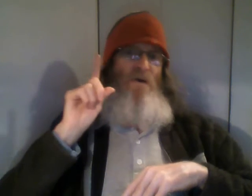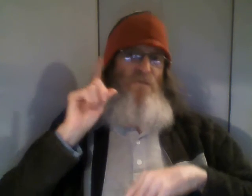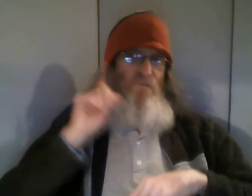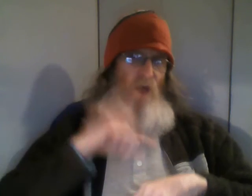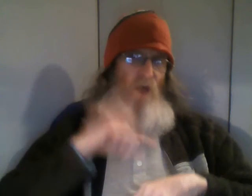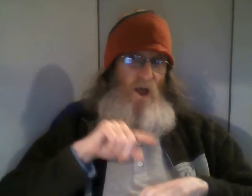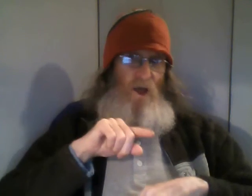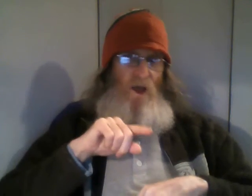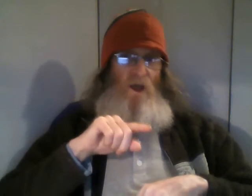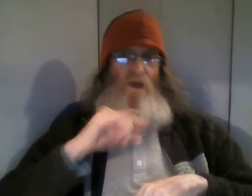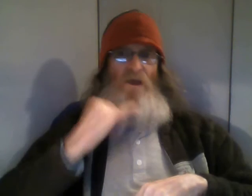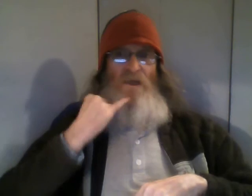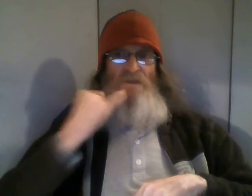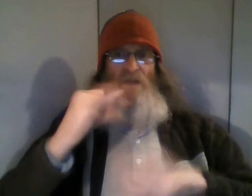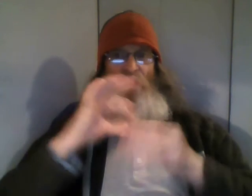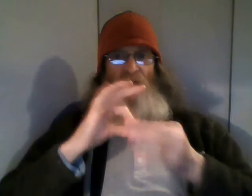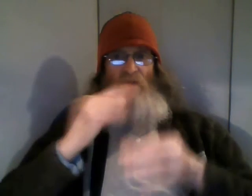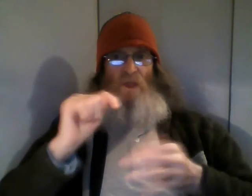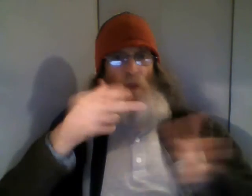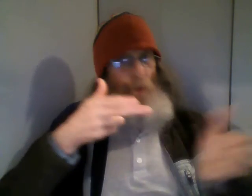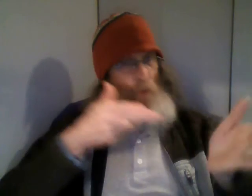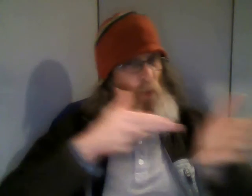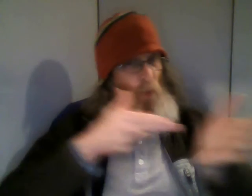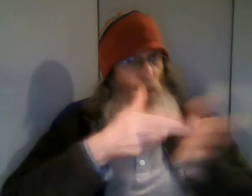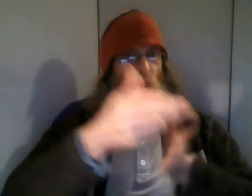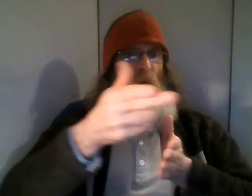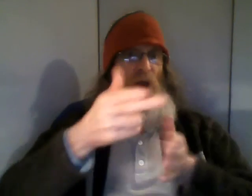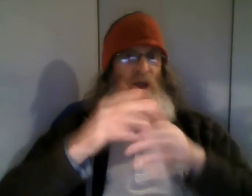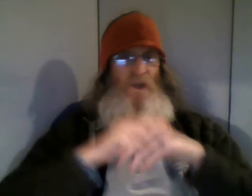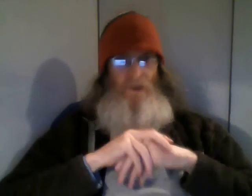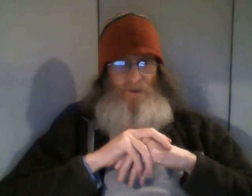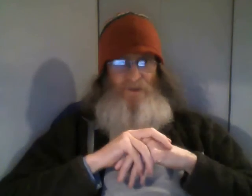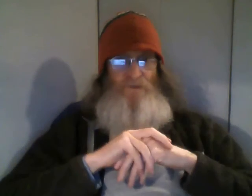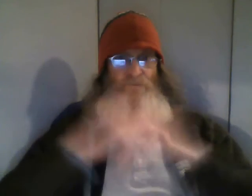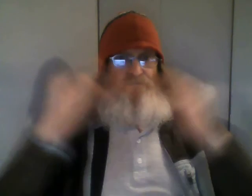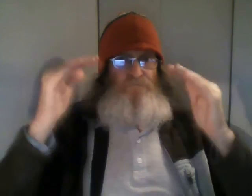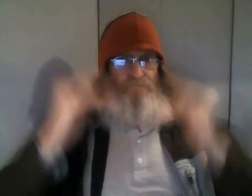Am I paying you under this? No, go ahead.